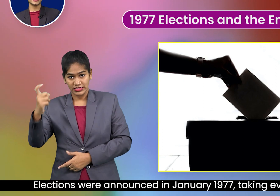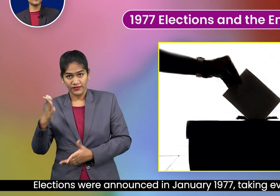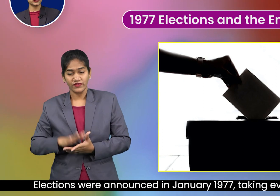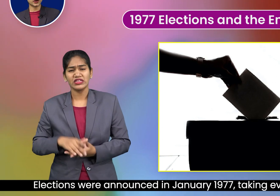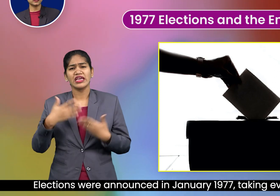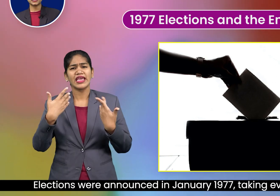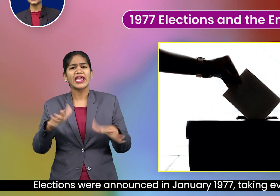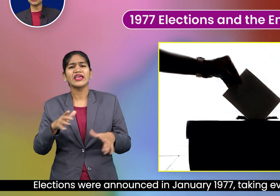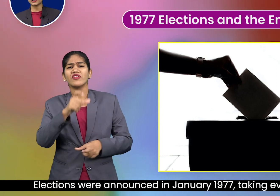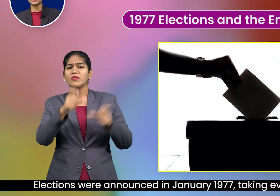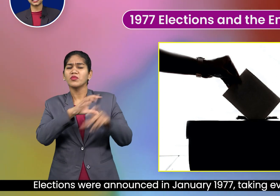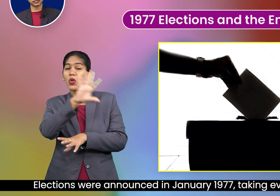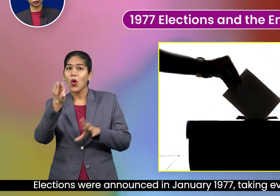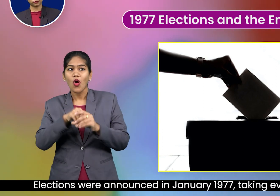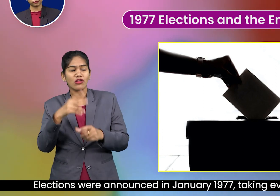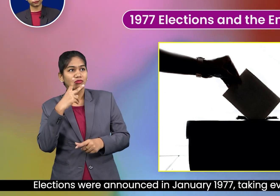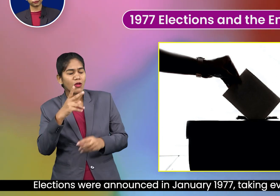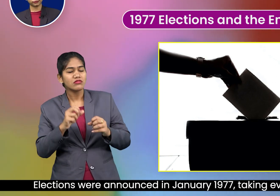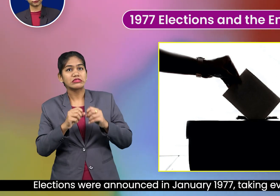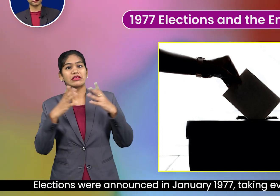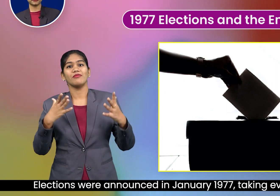taking everyone by surprise.